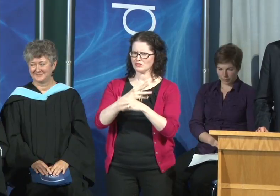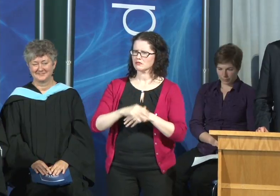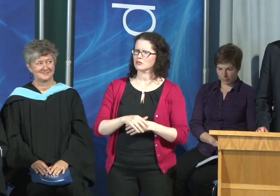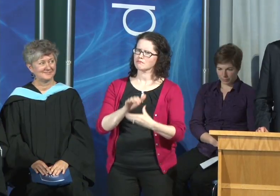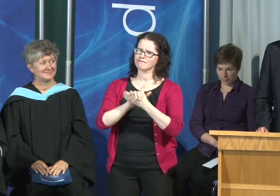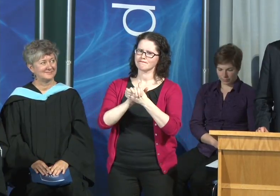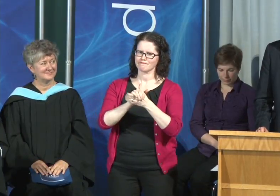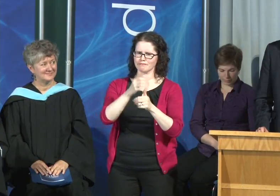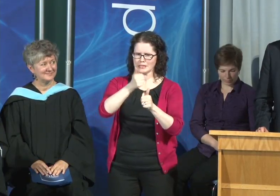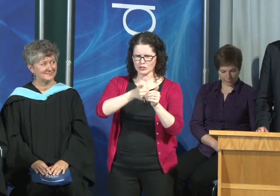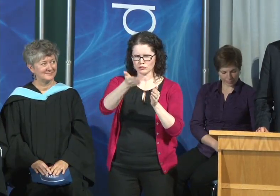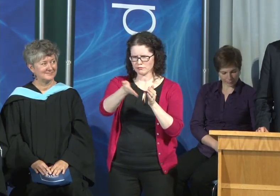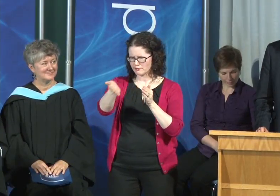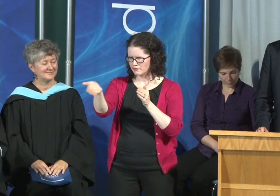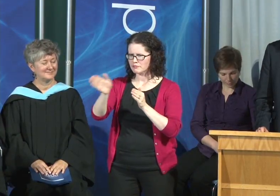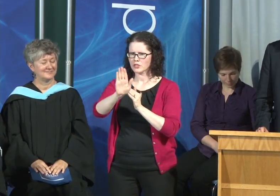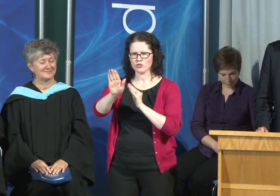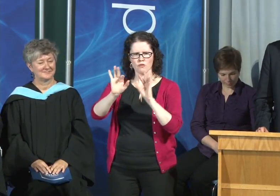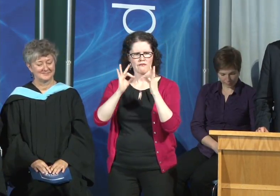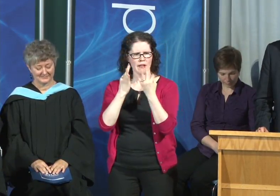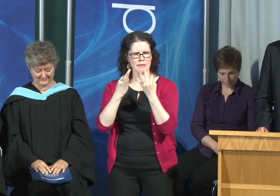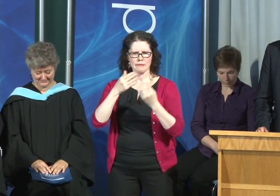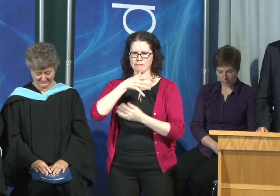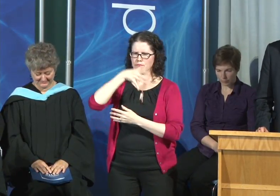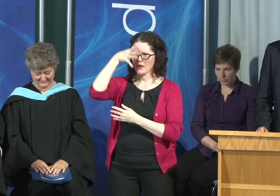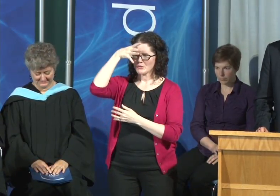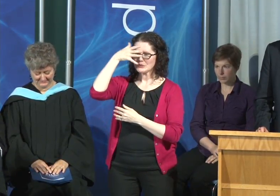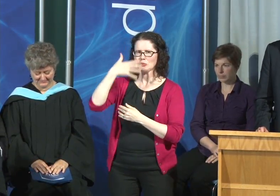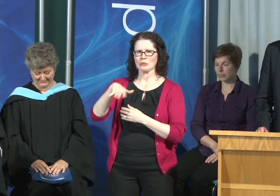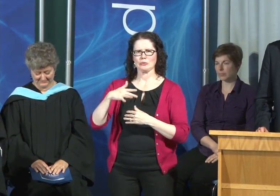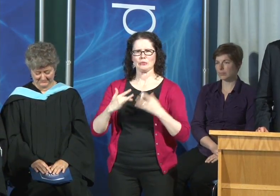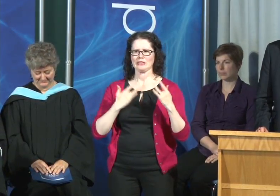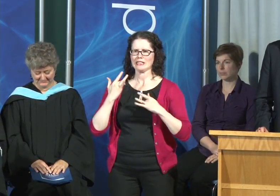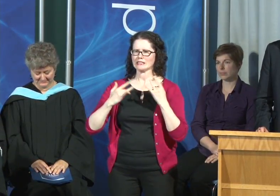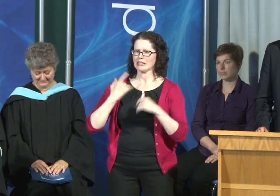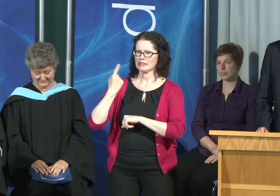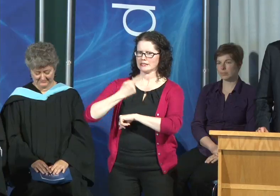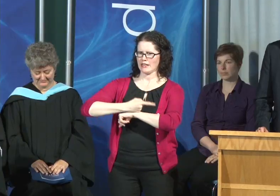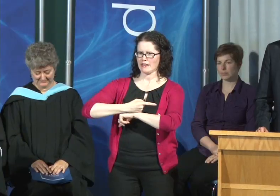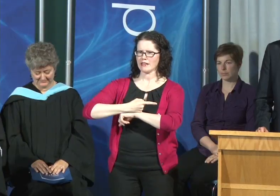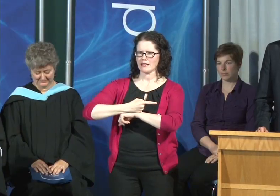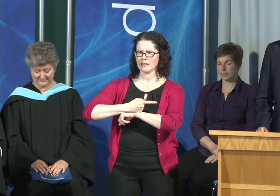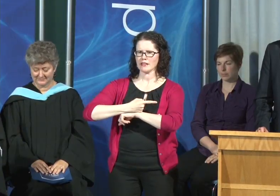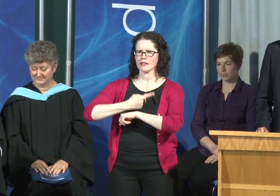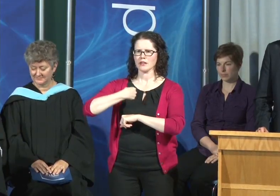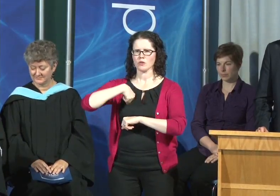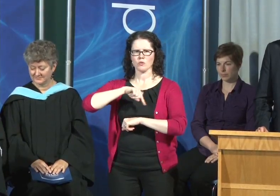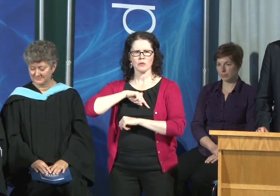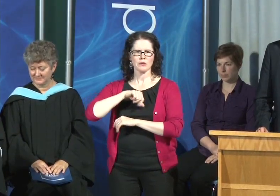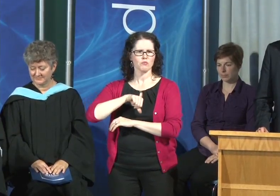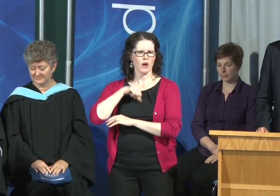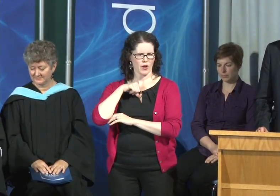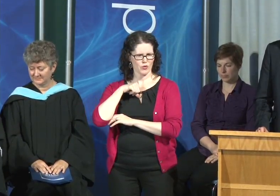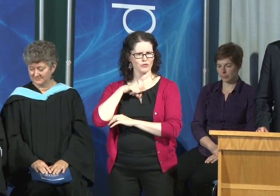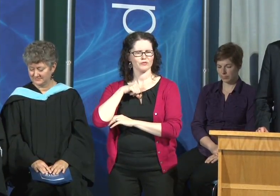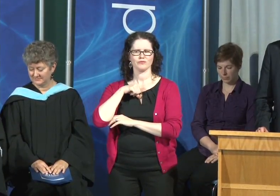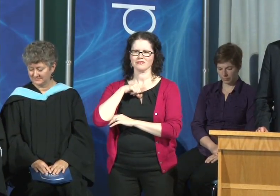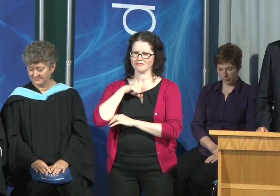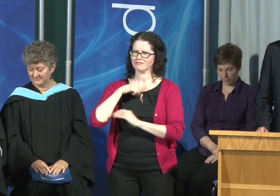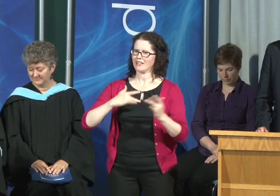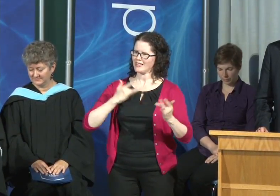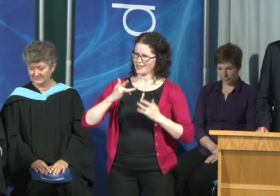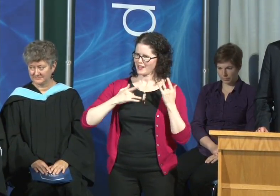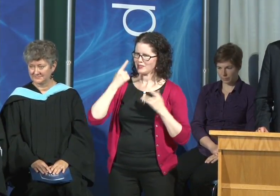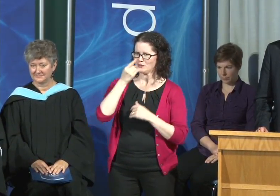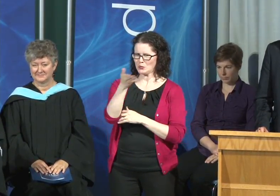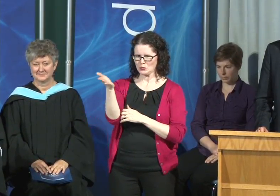of you and your families and your parents. This is just an exciting day. We're all proud of you. We're all excited for you and for